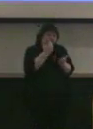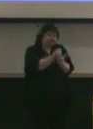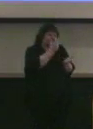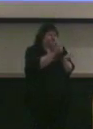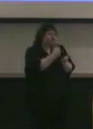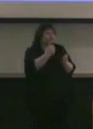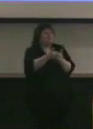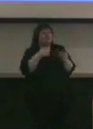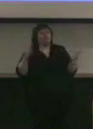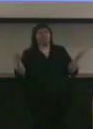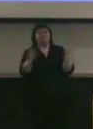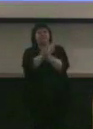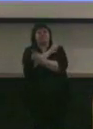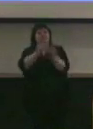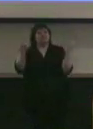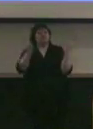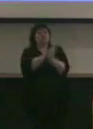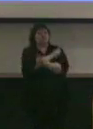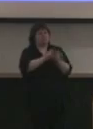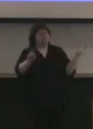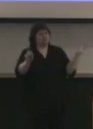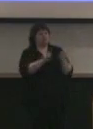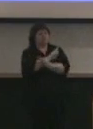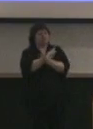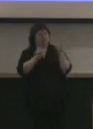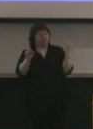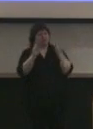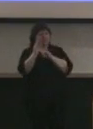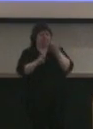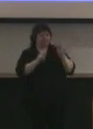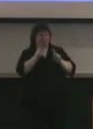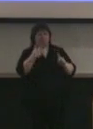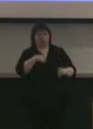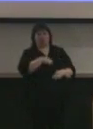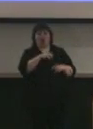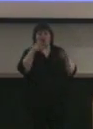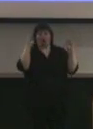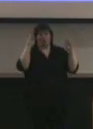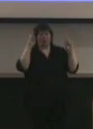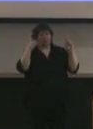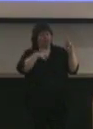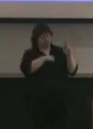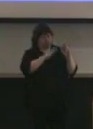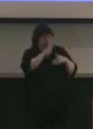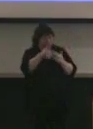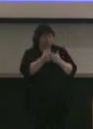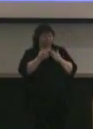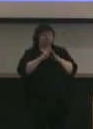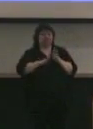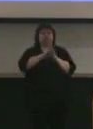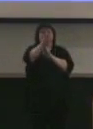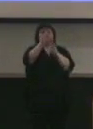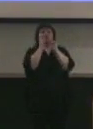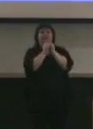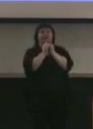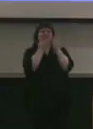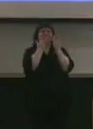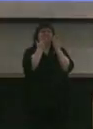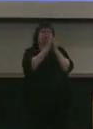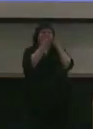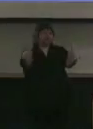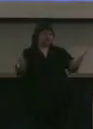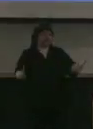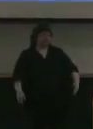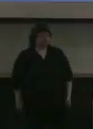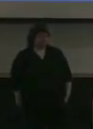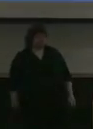to leave without meeting some other people that are doing work in this field, and we hope that we can all move forward together. Thank you very much, everybody.